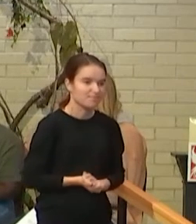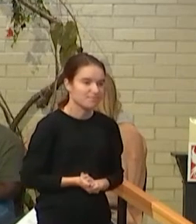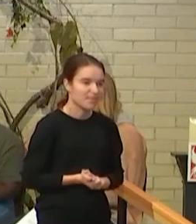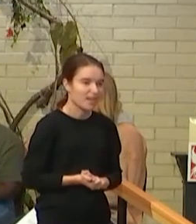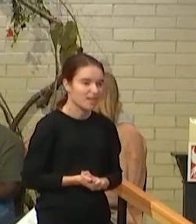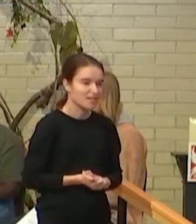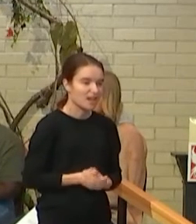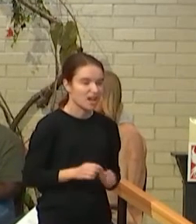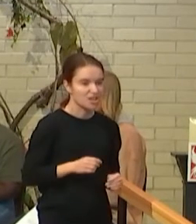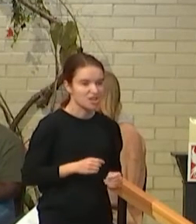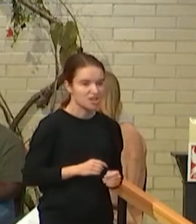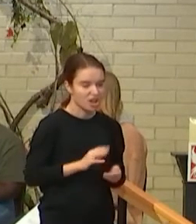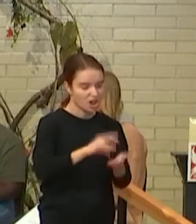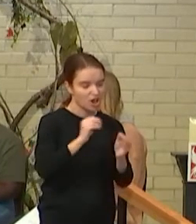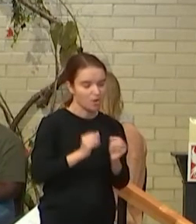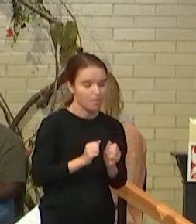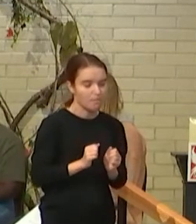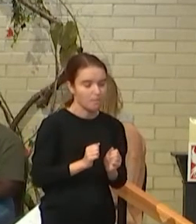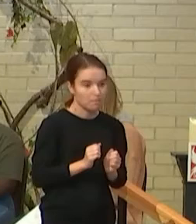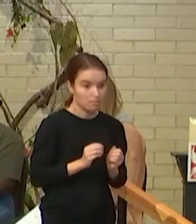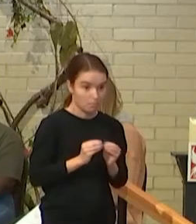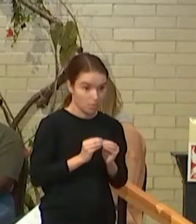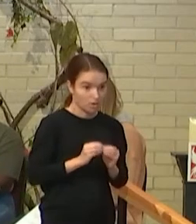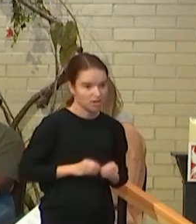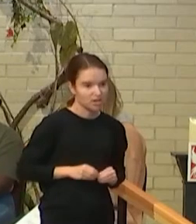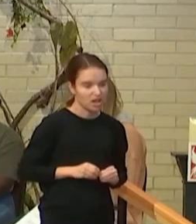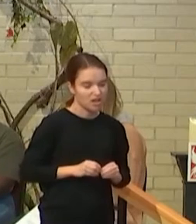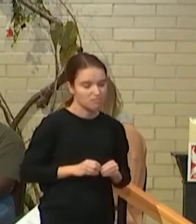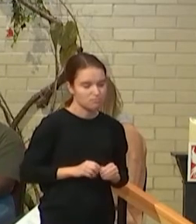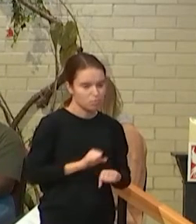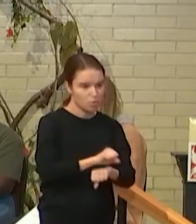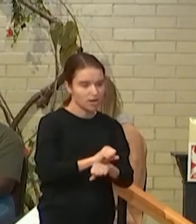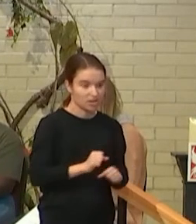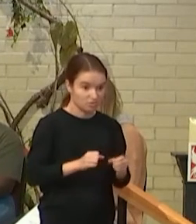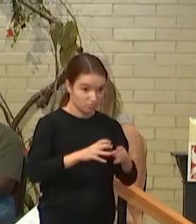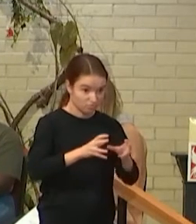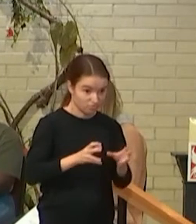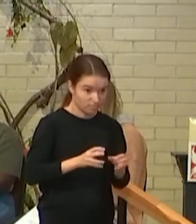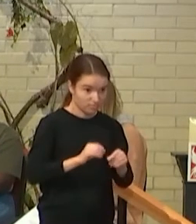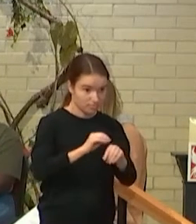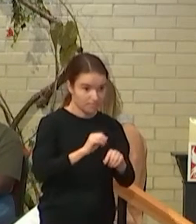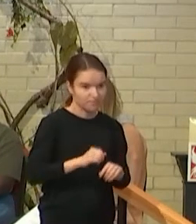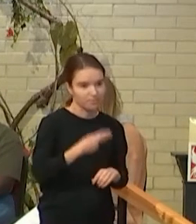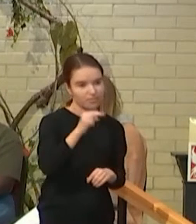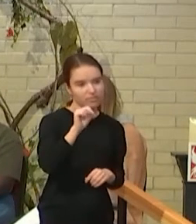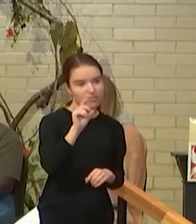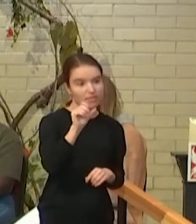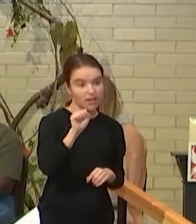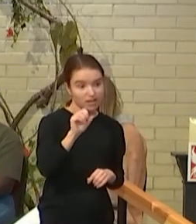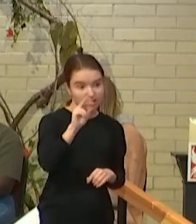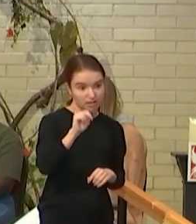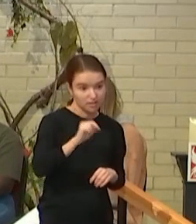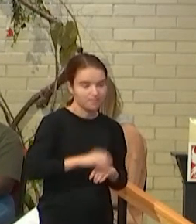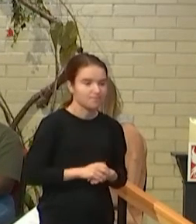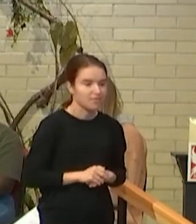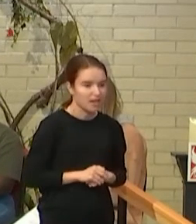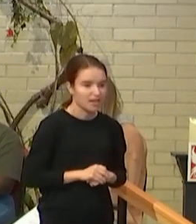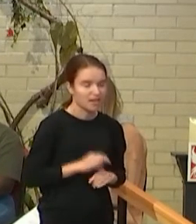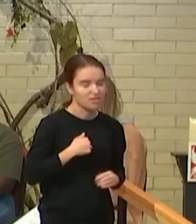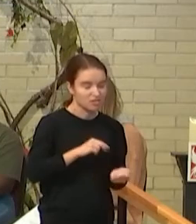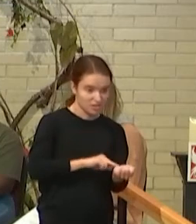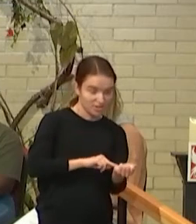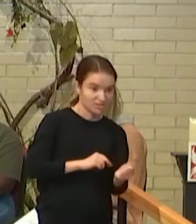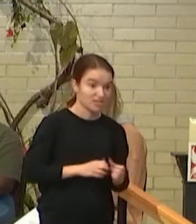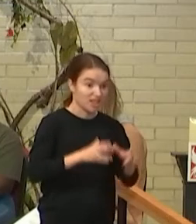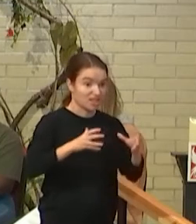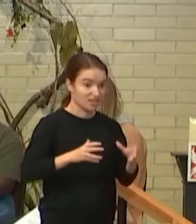stuff hands-on, so I know you can't do that in every class. For nursing, that's different. We do a lot of stuff hands-on, so, but that has definitely been helpful